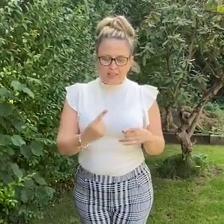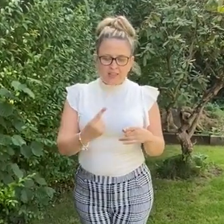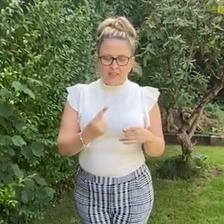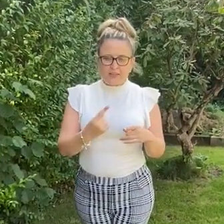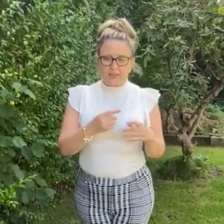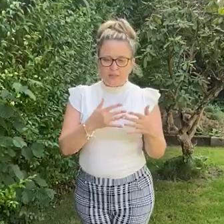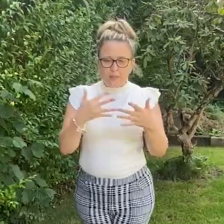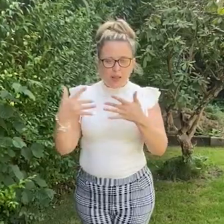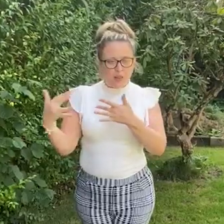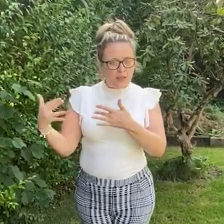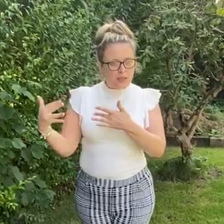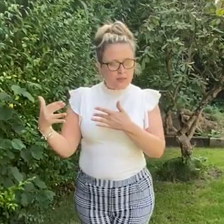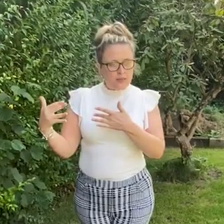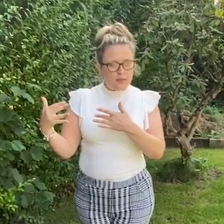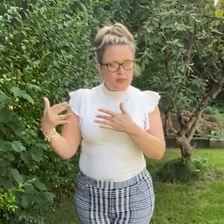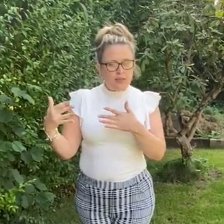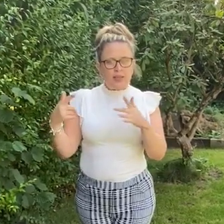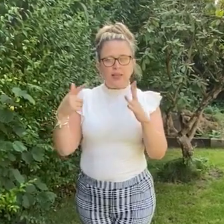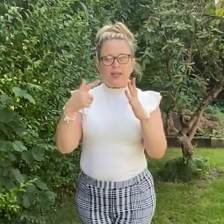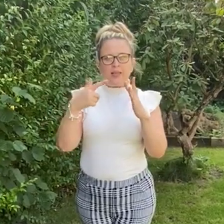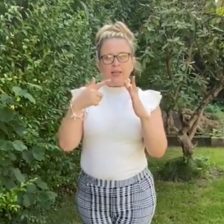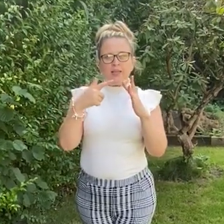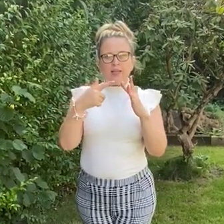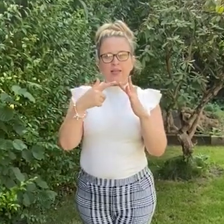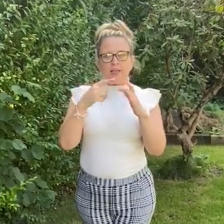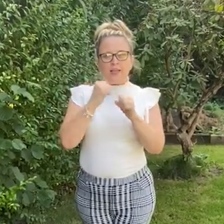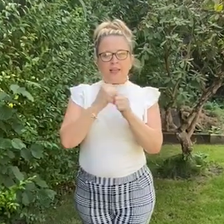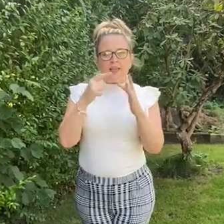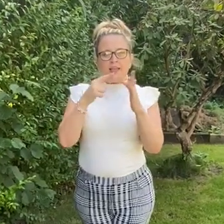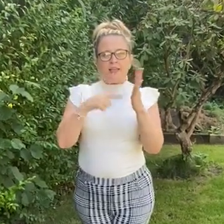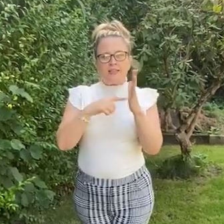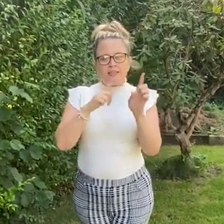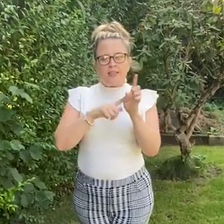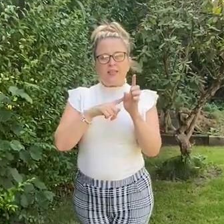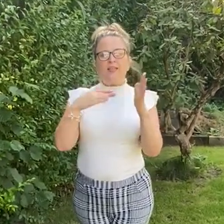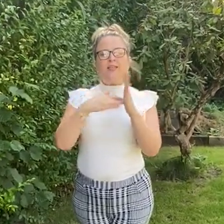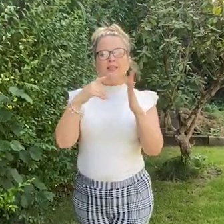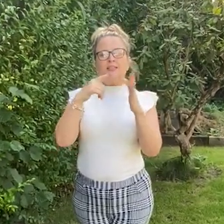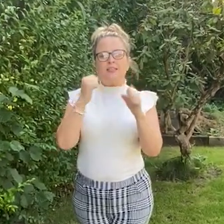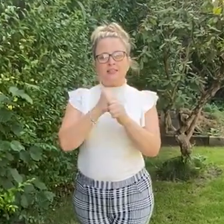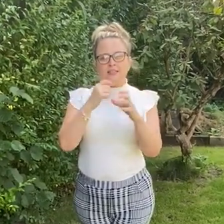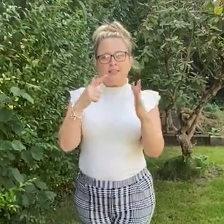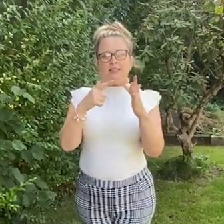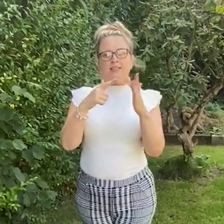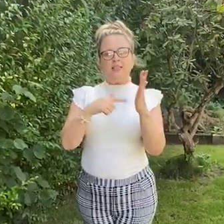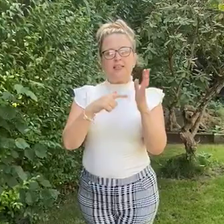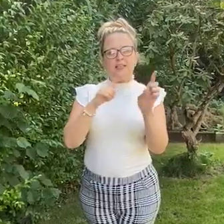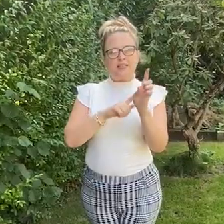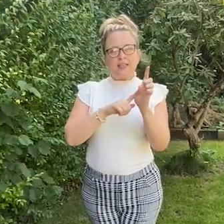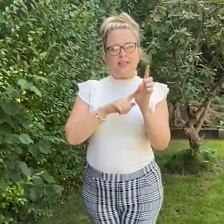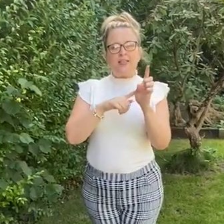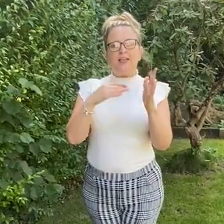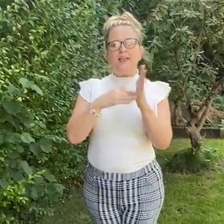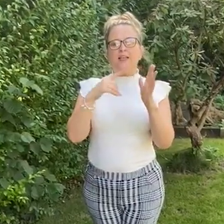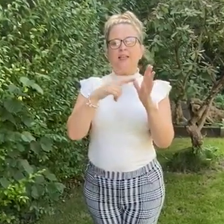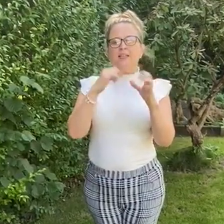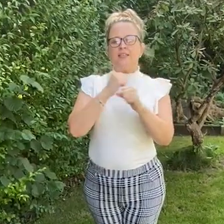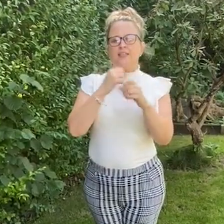Iggity, zigity, zagity, zoom Then out rose a truly